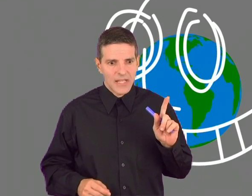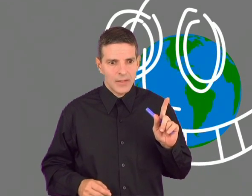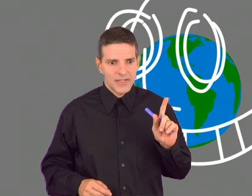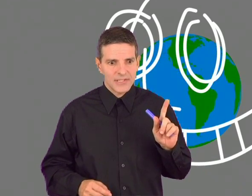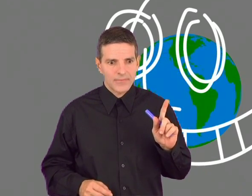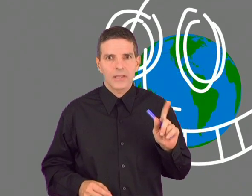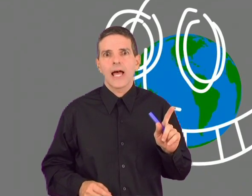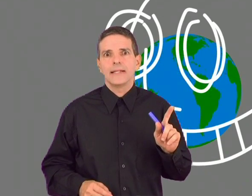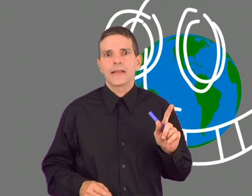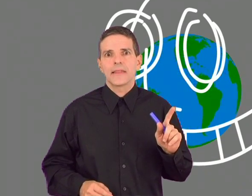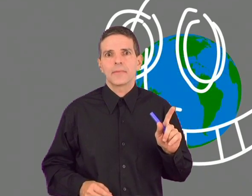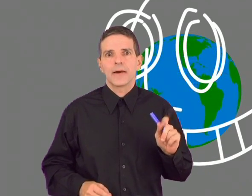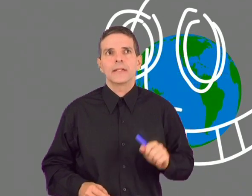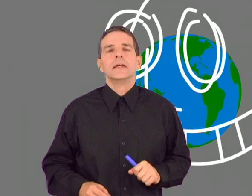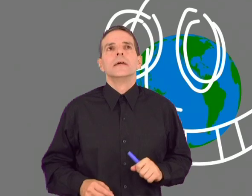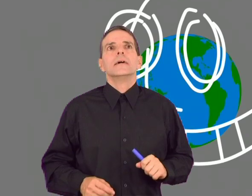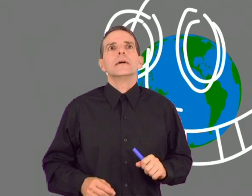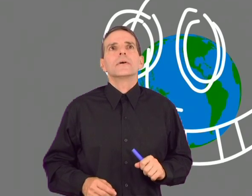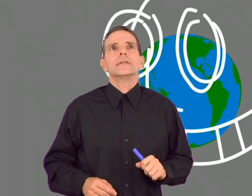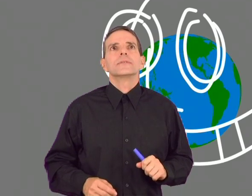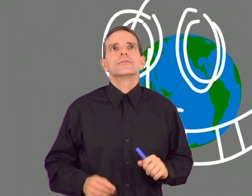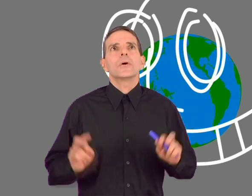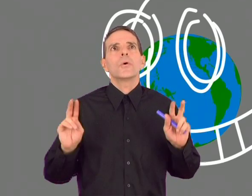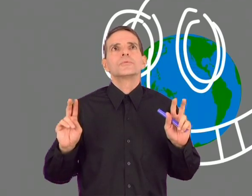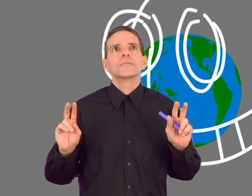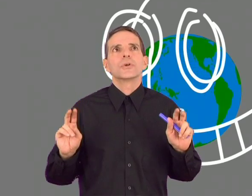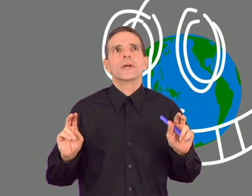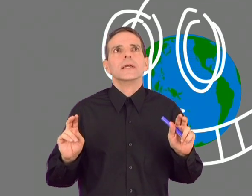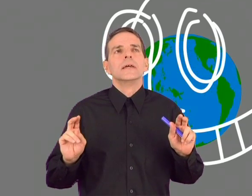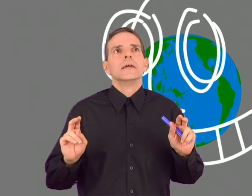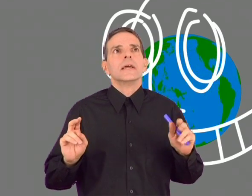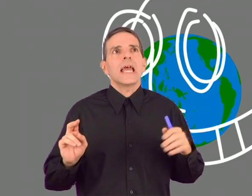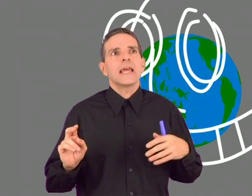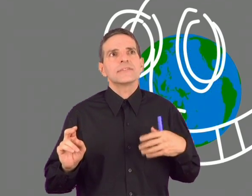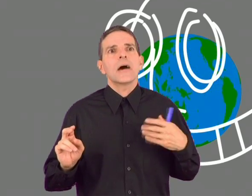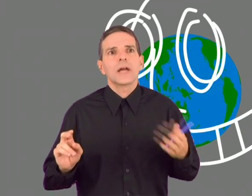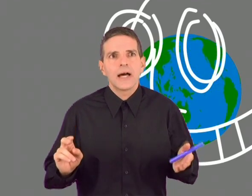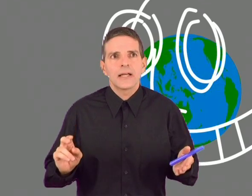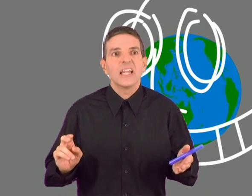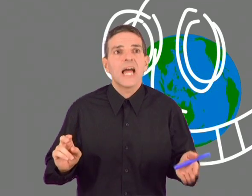L may stand for line, now that I think about it. Okay, so the SOHO Observatory hangs out on a